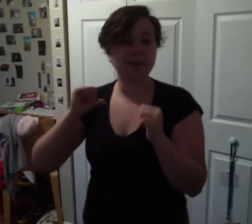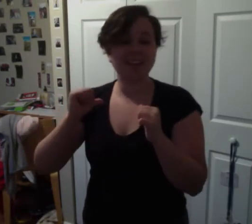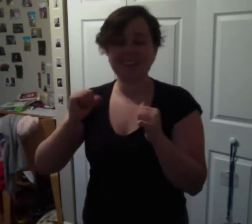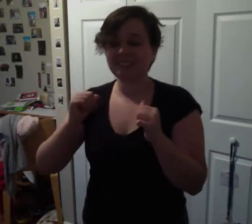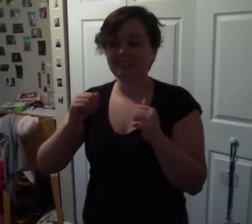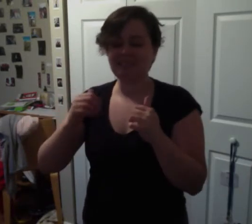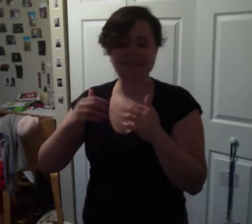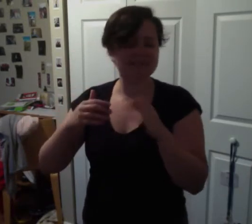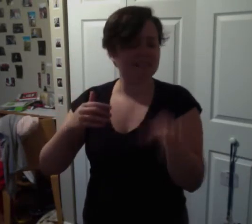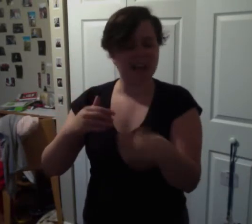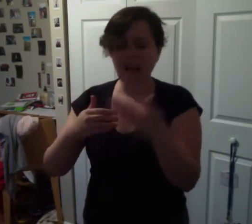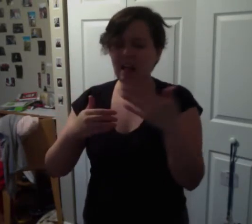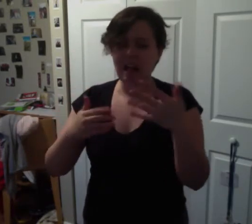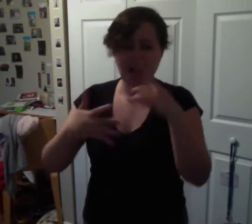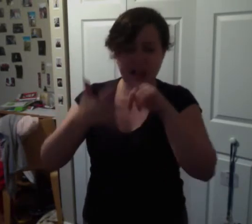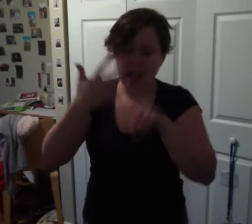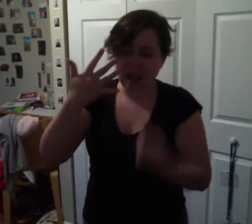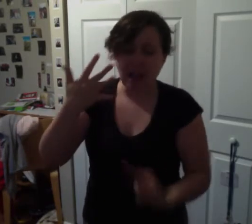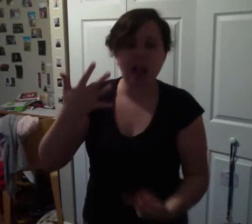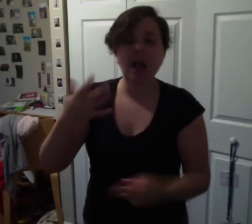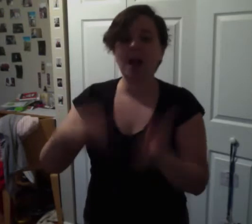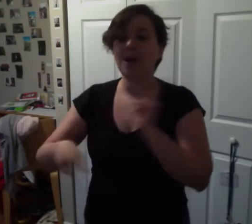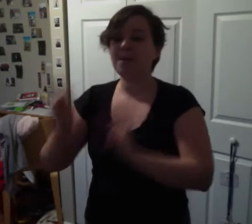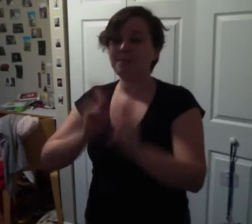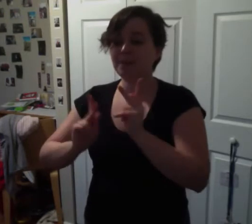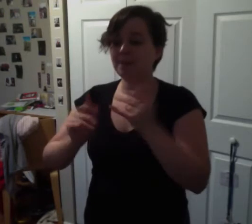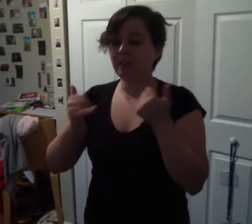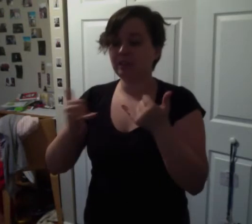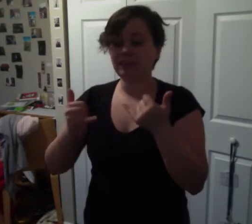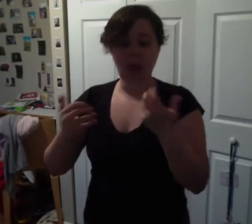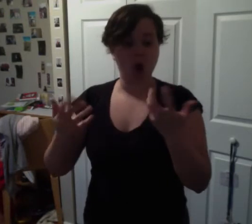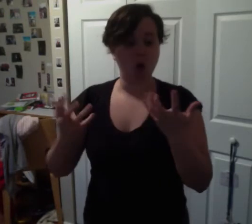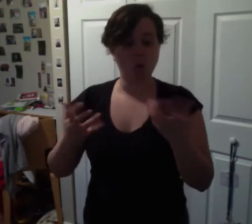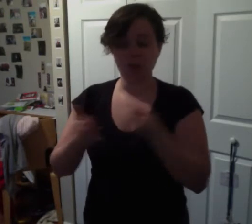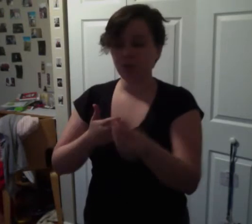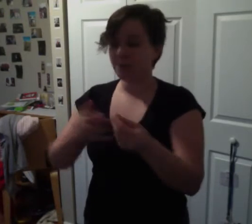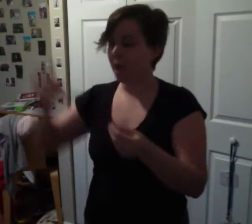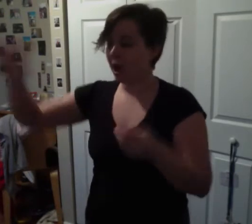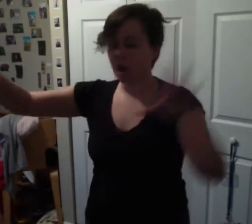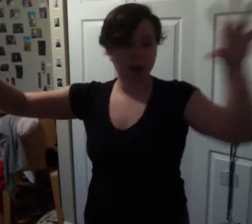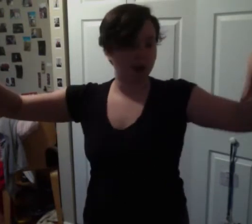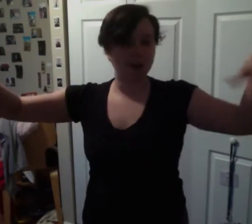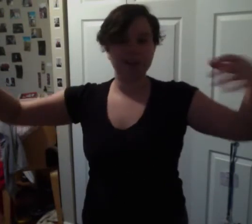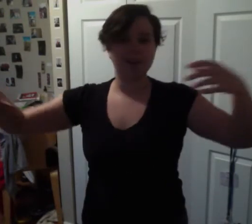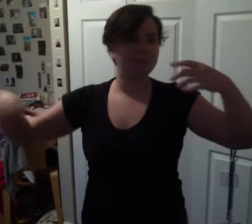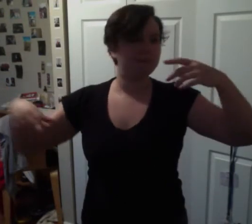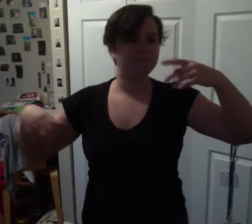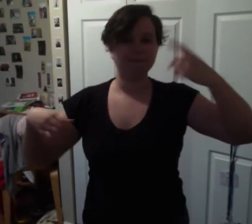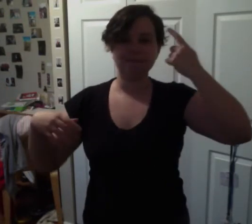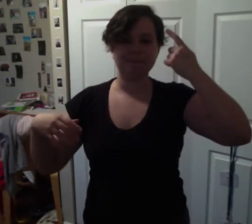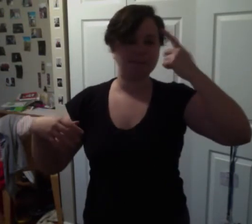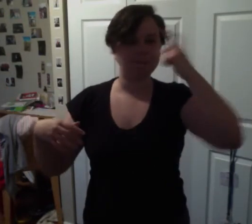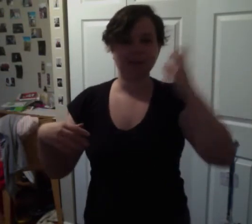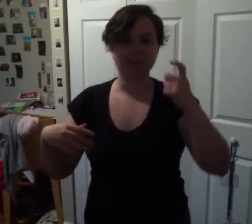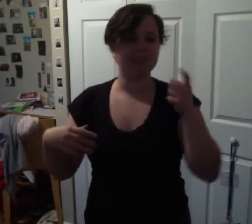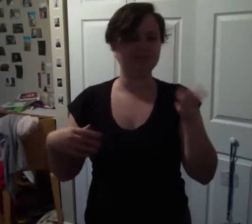heat, that we've kind of made a fire. That one of the archives that we'll have there is this Johnson Publishing Corporation. We've also